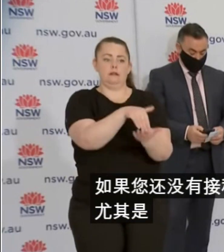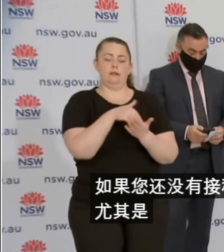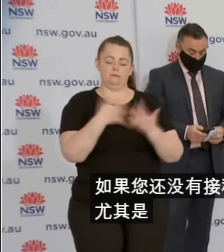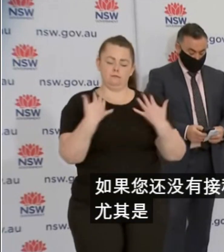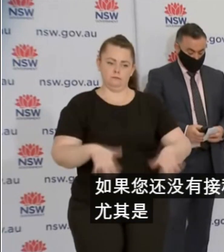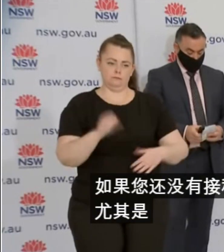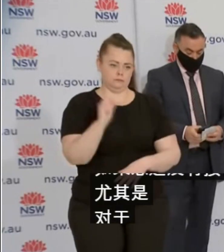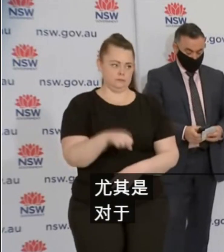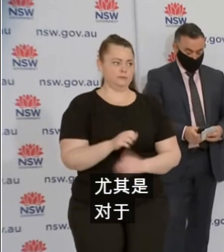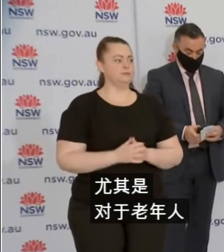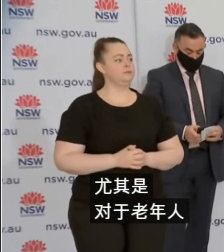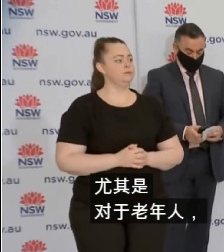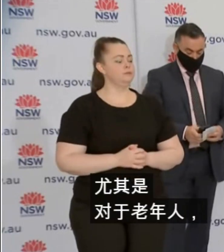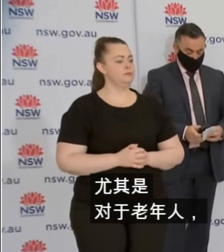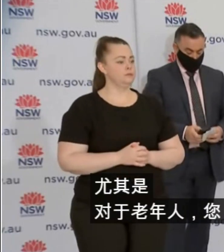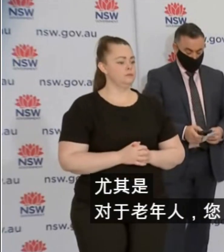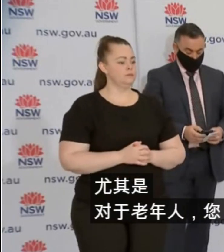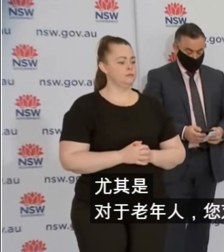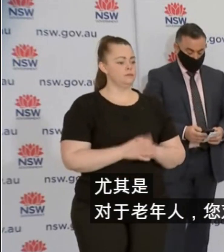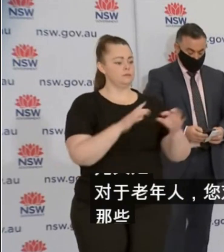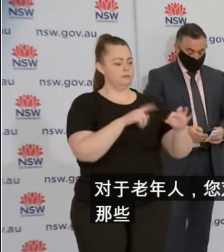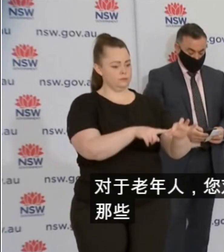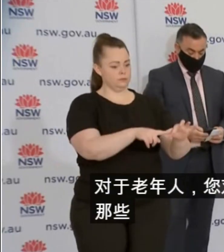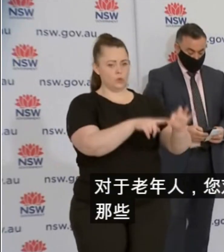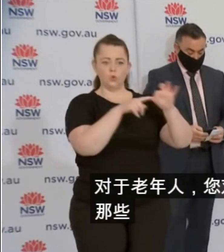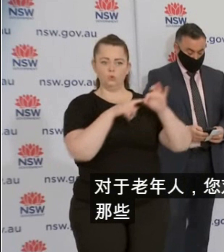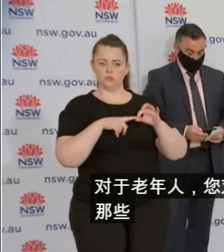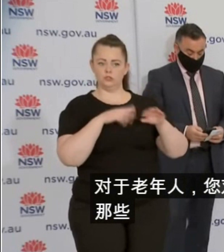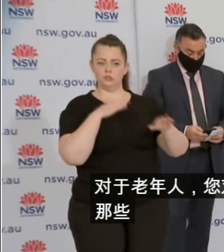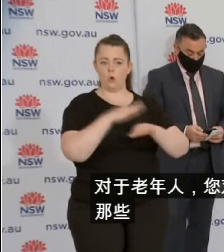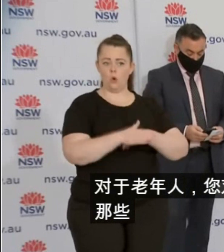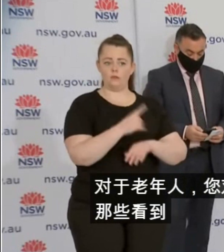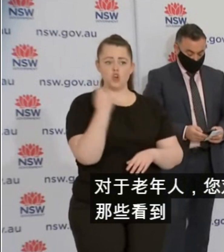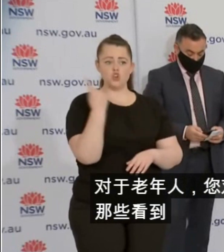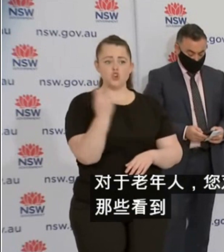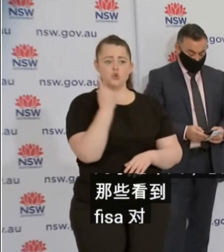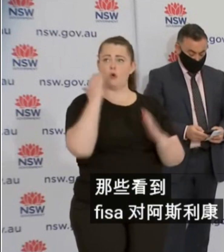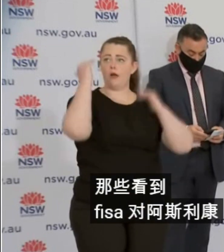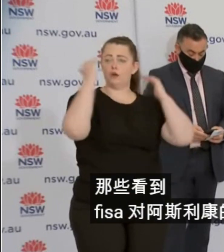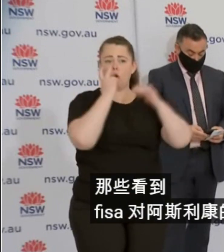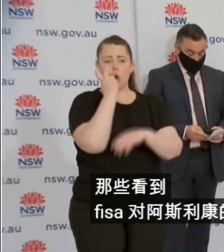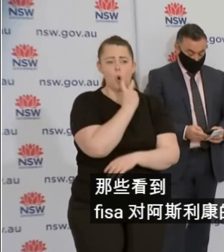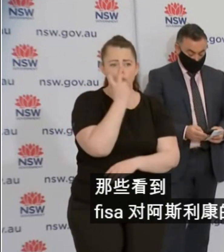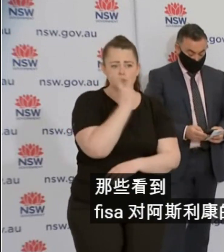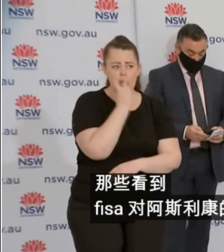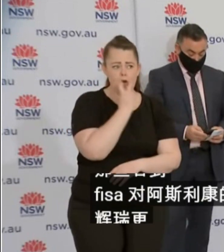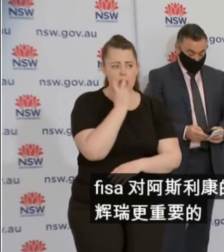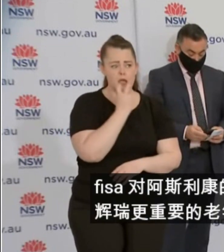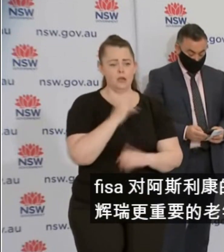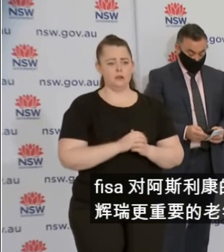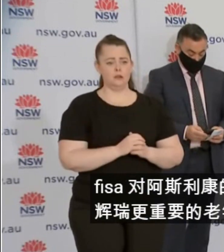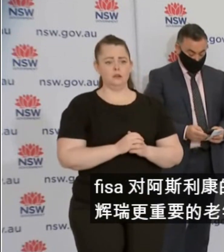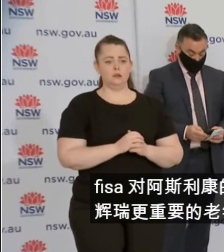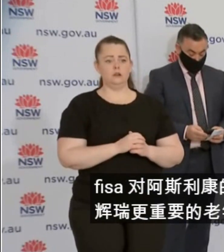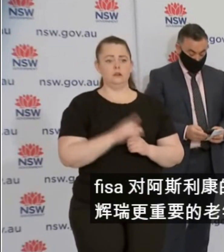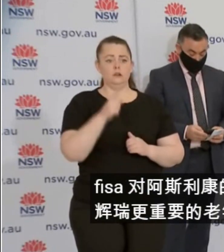issue, particularly for elderly people, what do you say to elderly people who look at the effectiveness of Pfizer against AstraZeneca and think, well, hang on, Pfizer